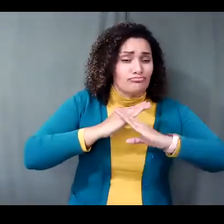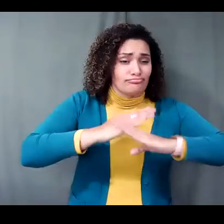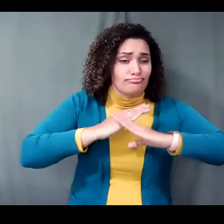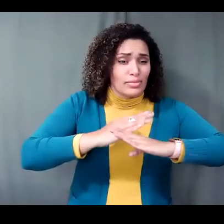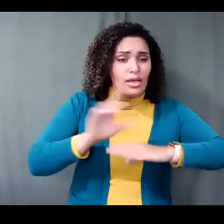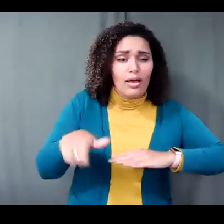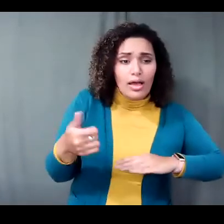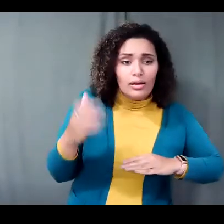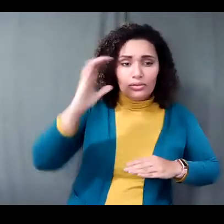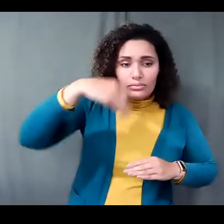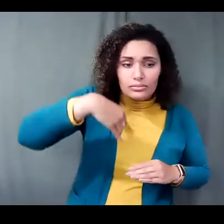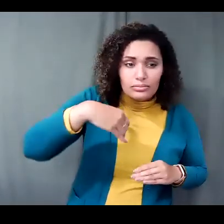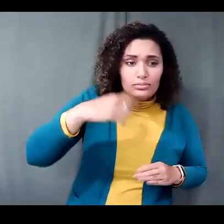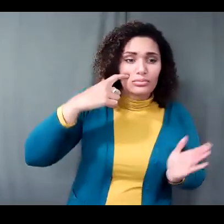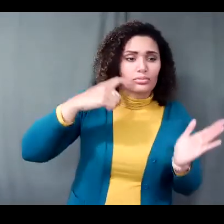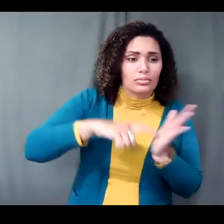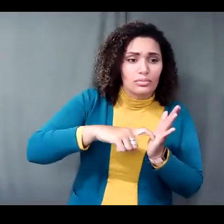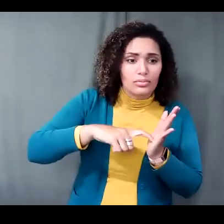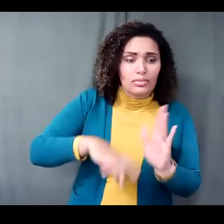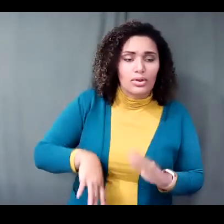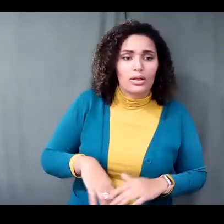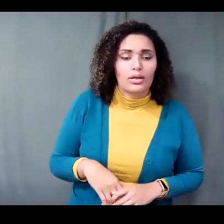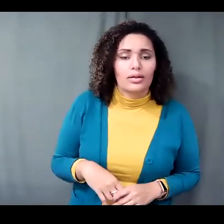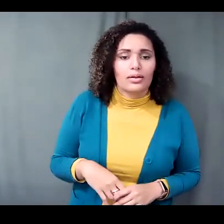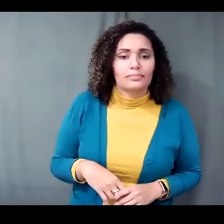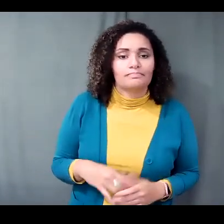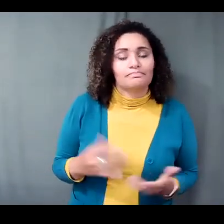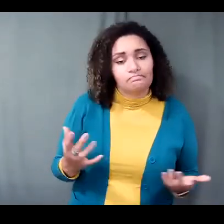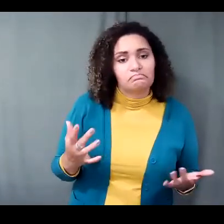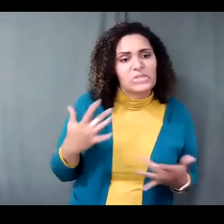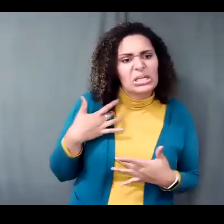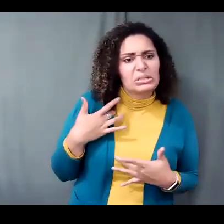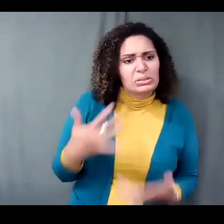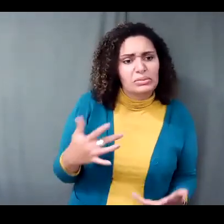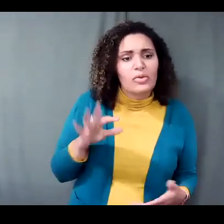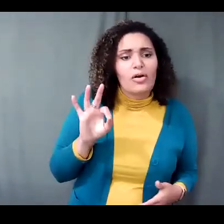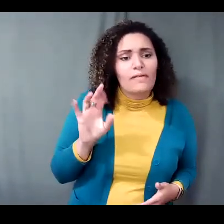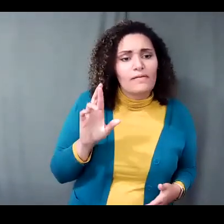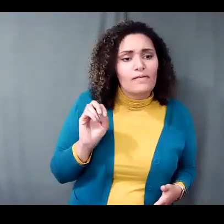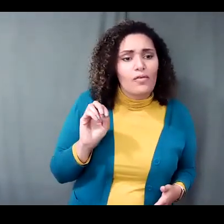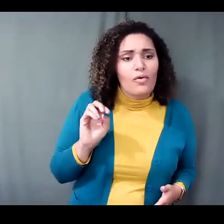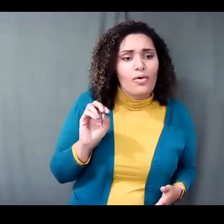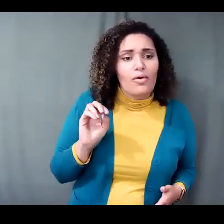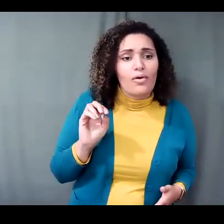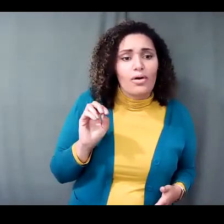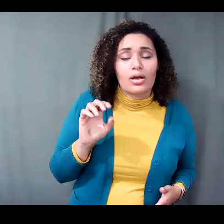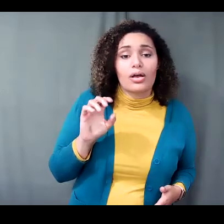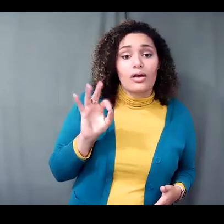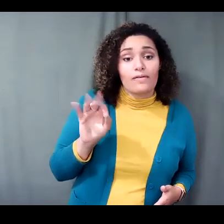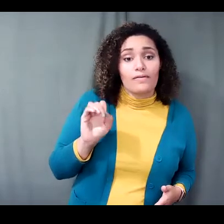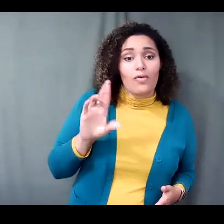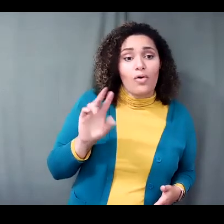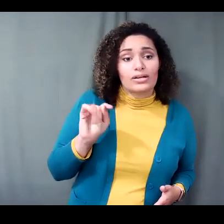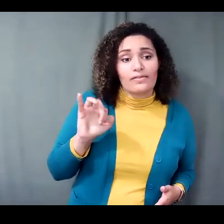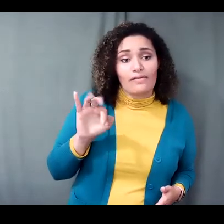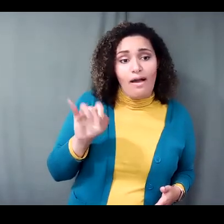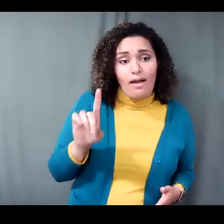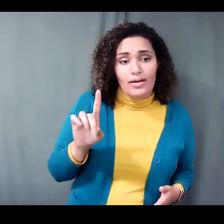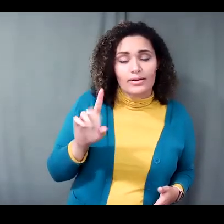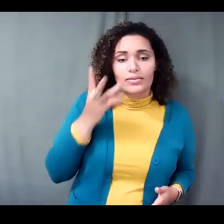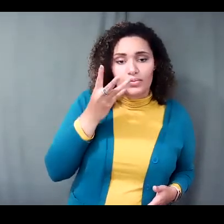thing that is pretty typical in fortified wines and is how we make it is that you want